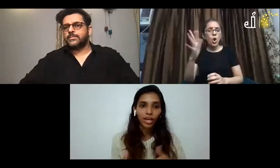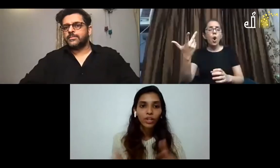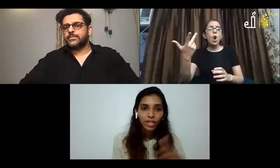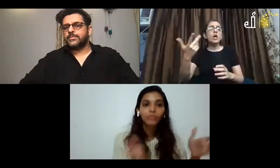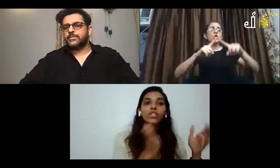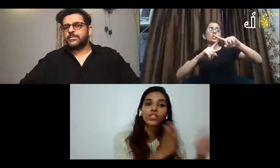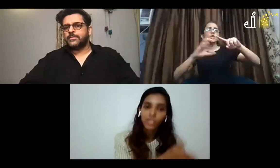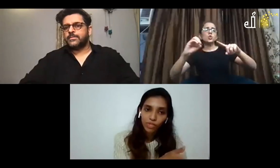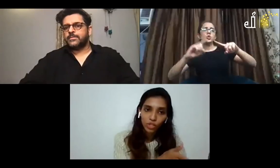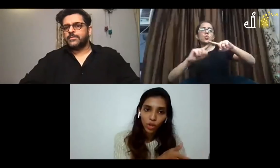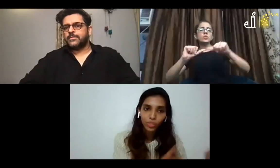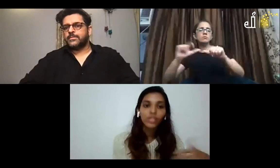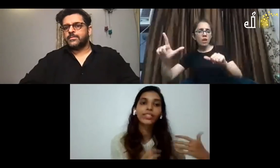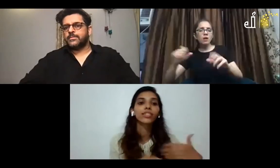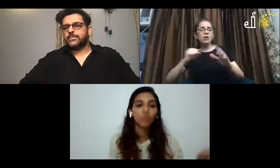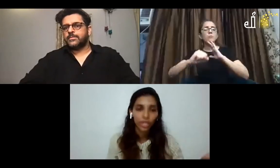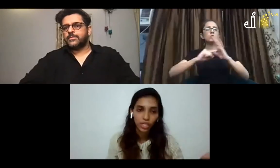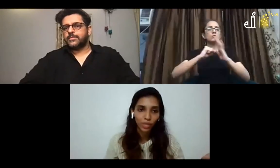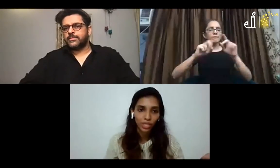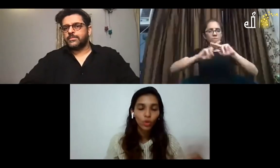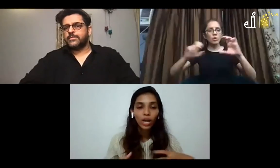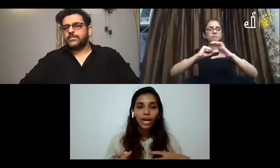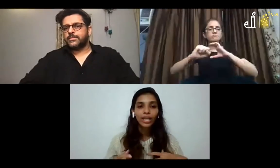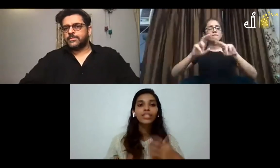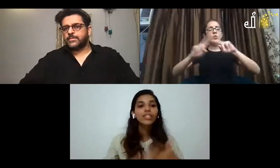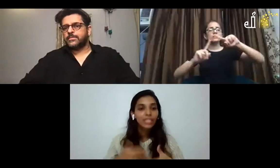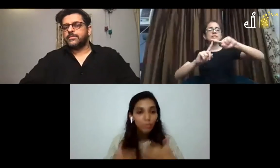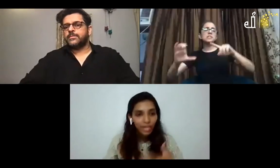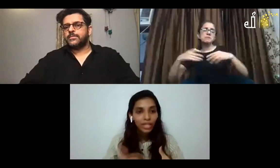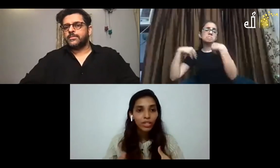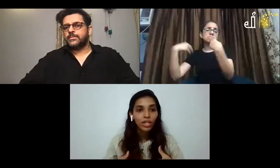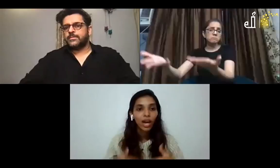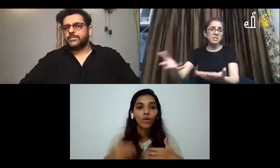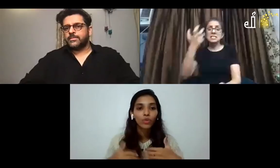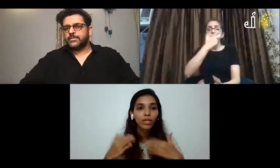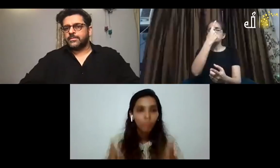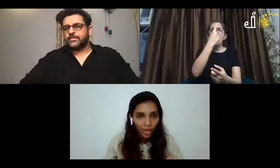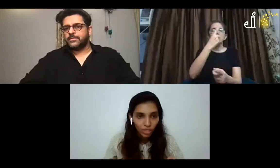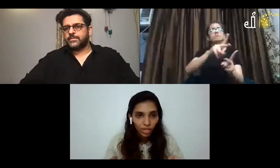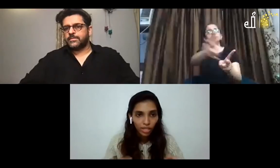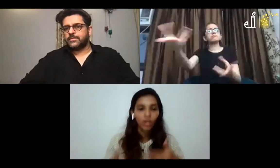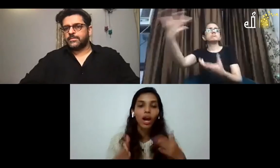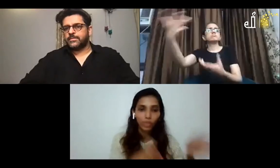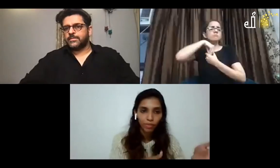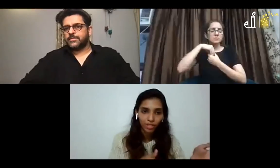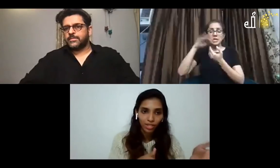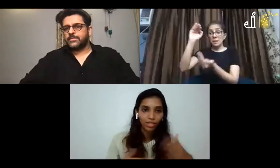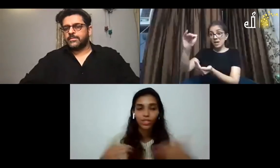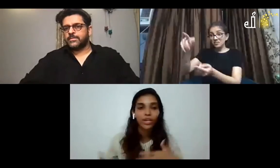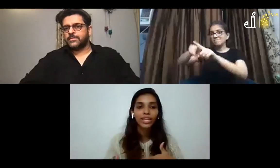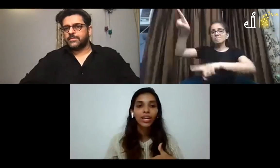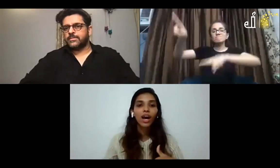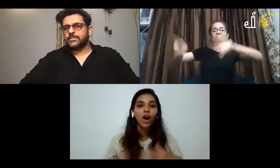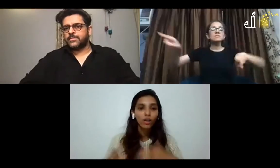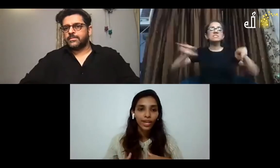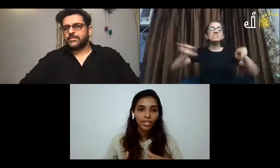modes. Total communication is the first option rather than putting speech. So it is dependent on how the patient is or how the person is. It's